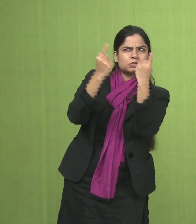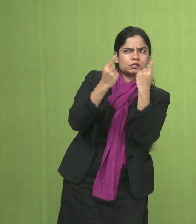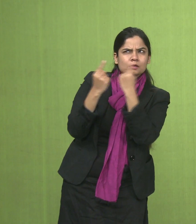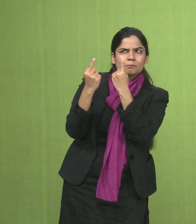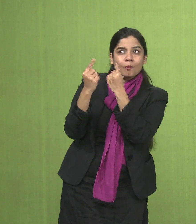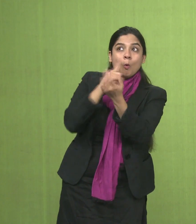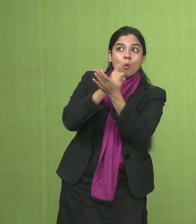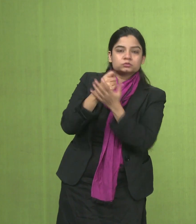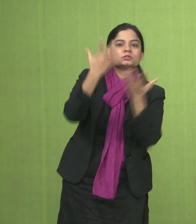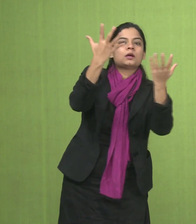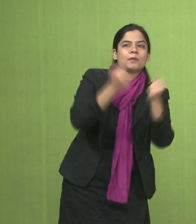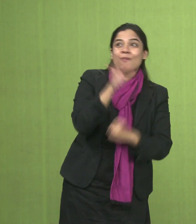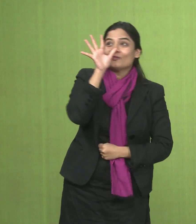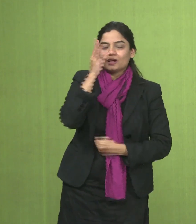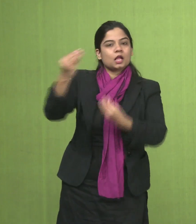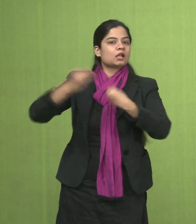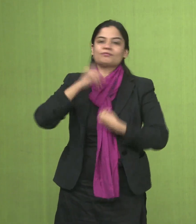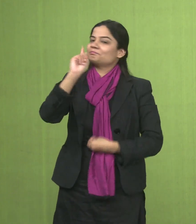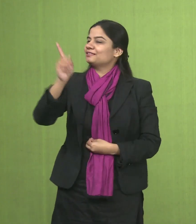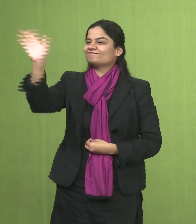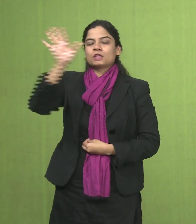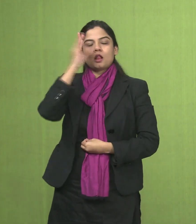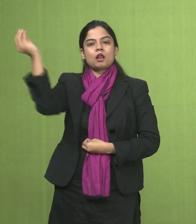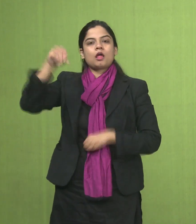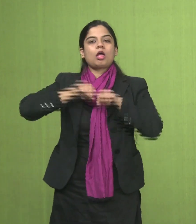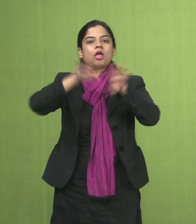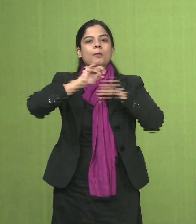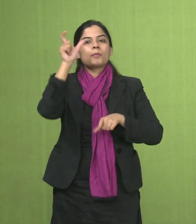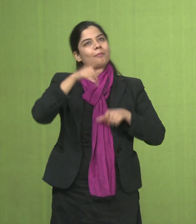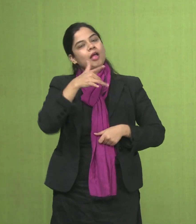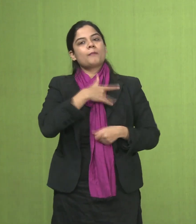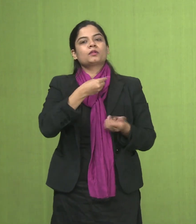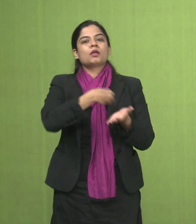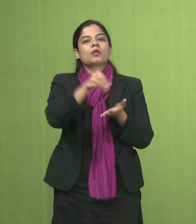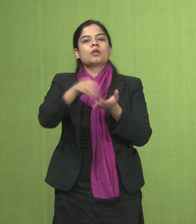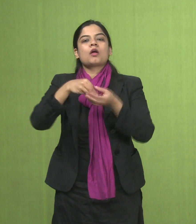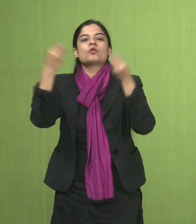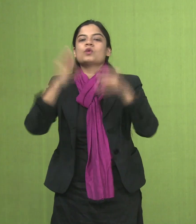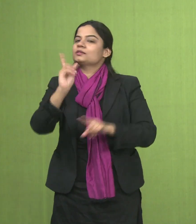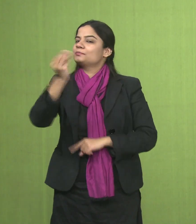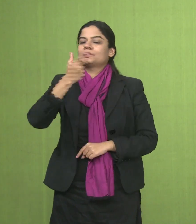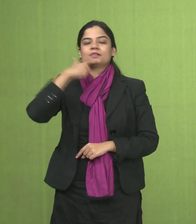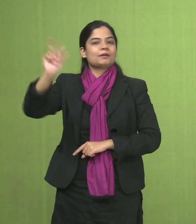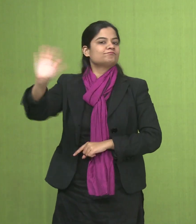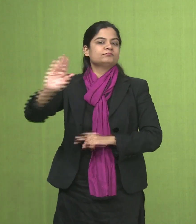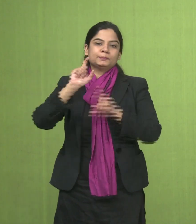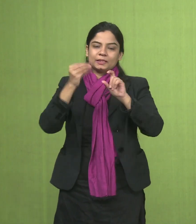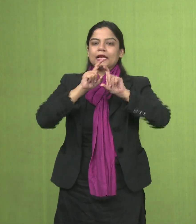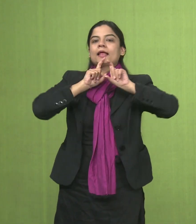advertisement. Do our background check, do our research, always buy the right kind of product. Don't waste money, don't waste the